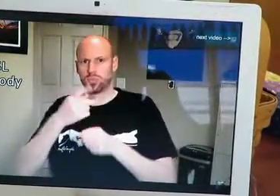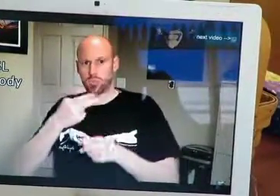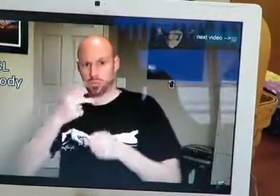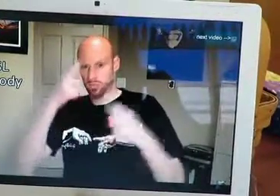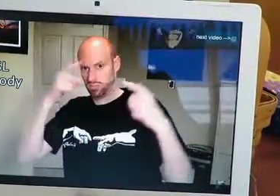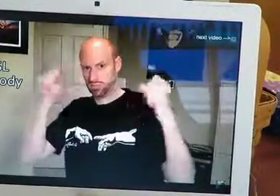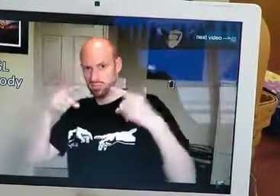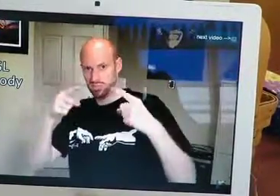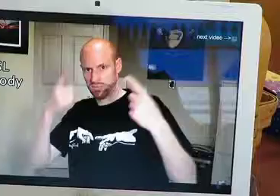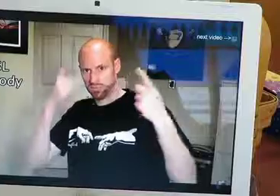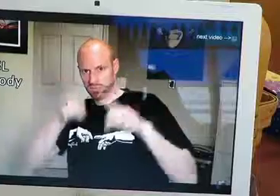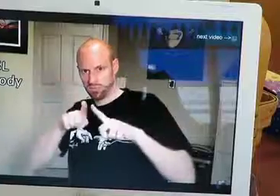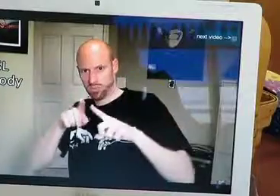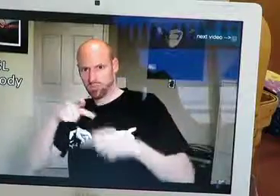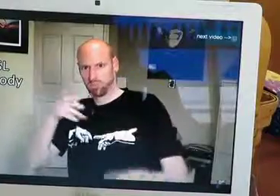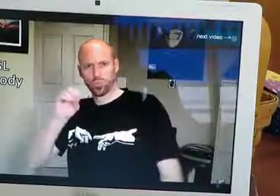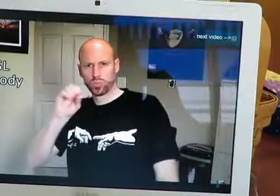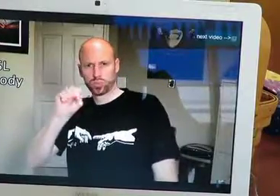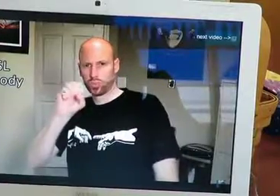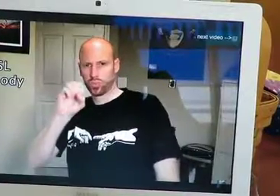you start, you have